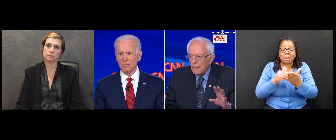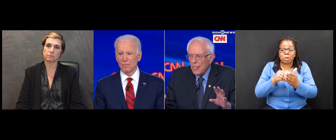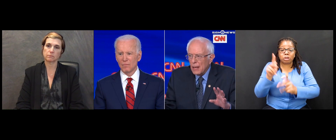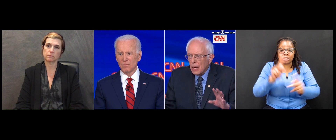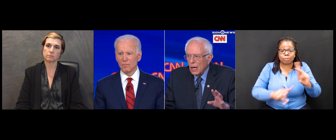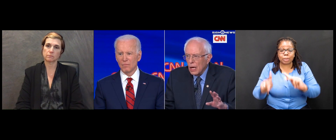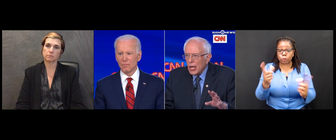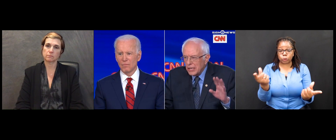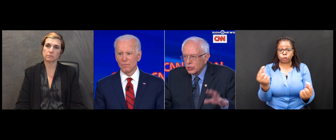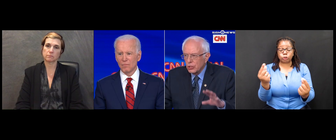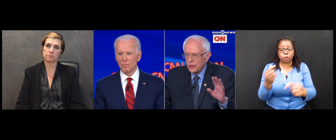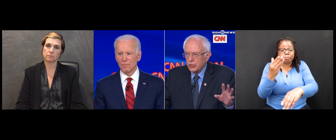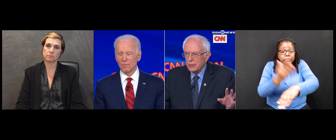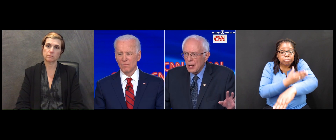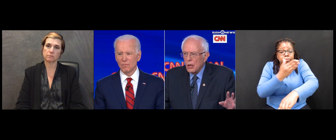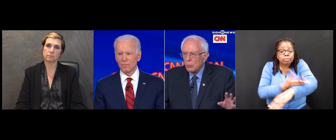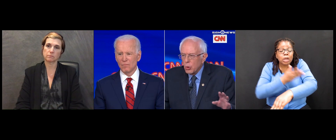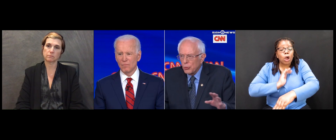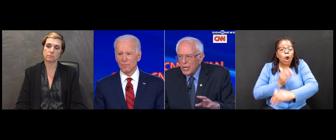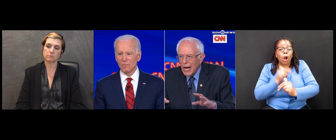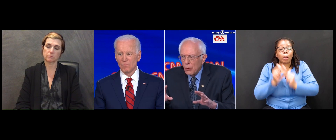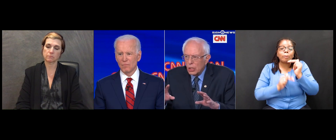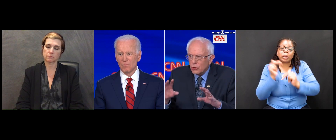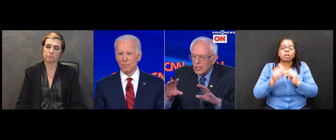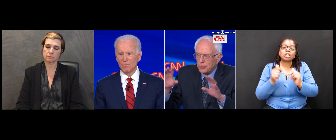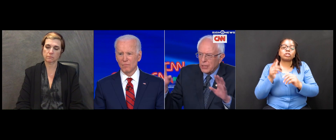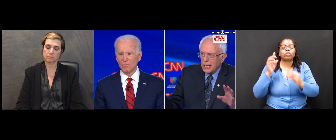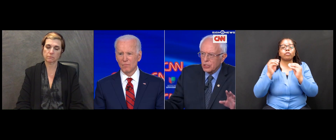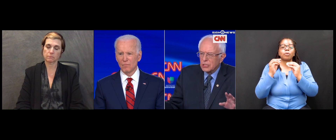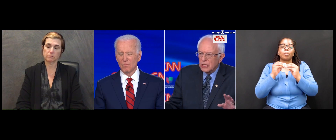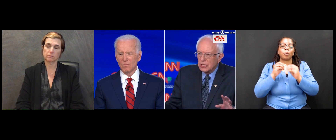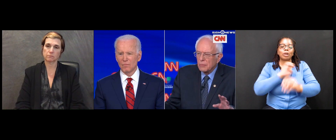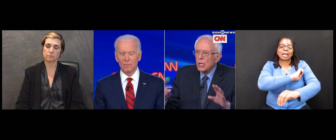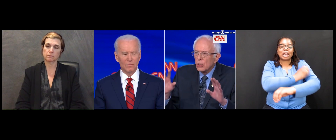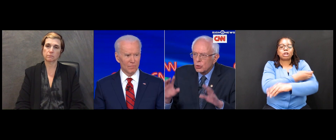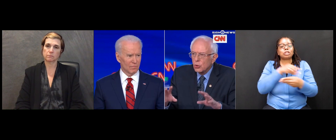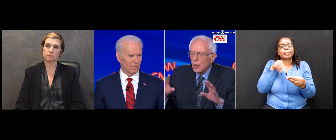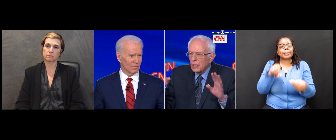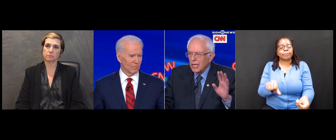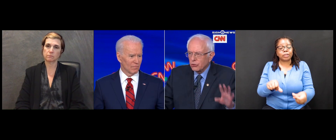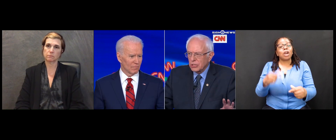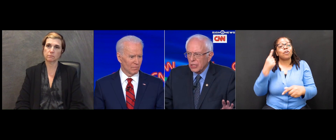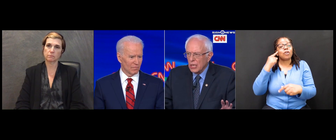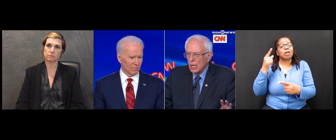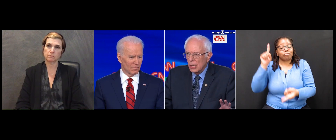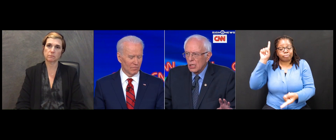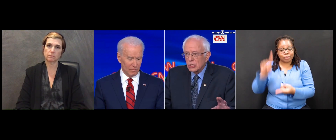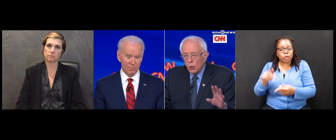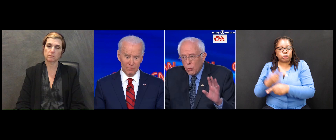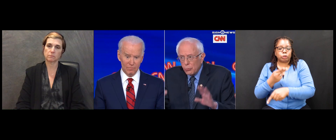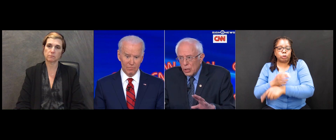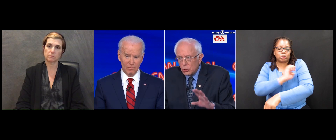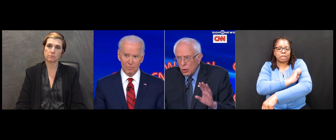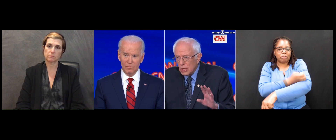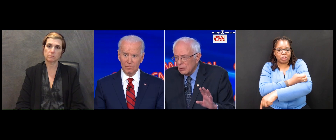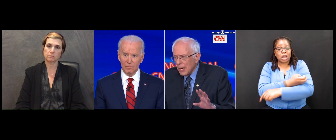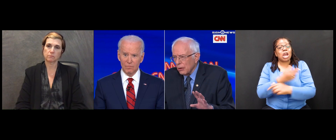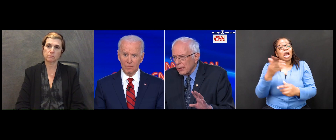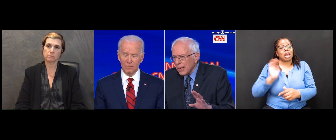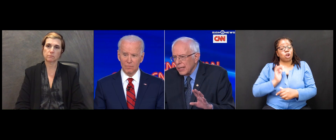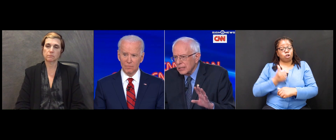buildings energy efficient, moving our transportation system to electricity. So what we're